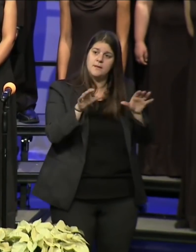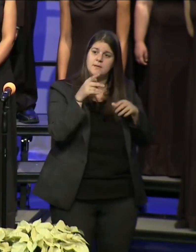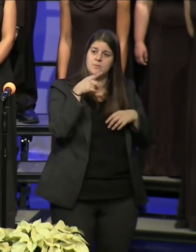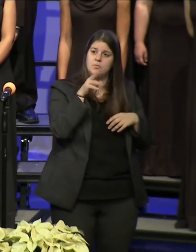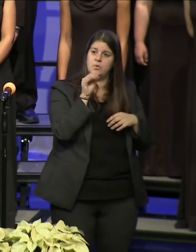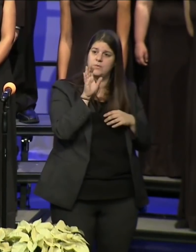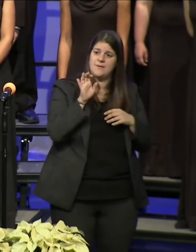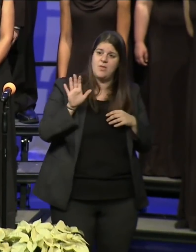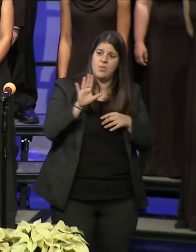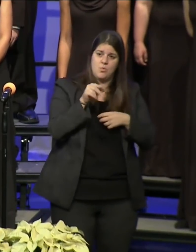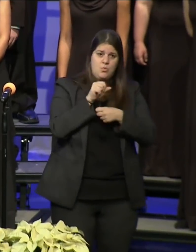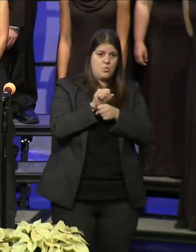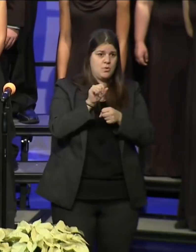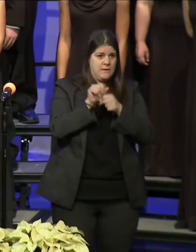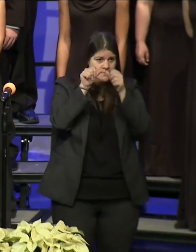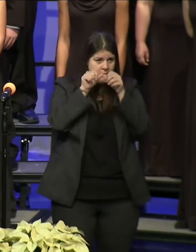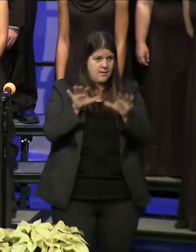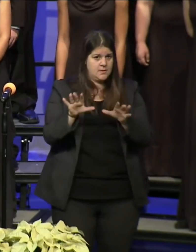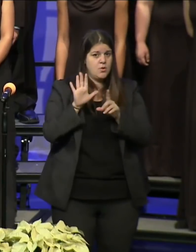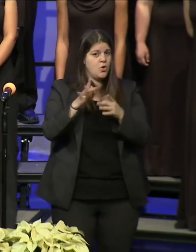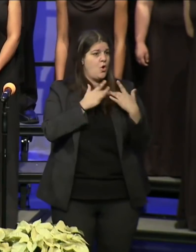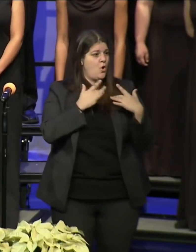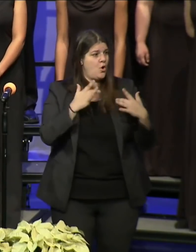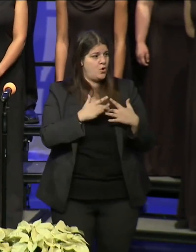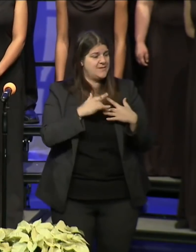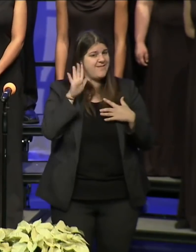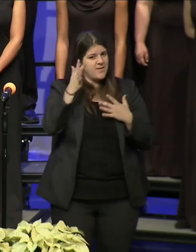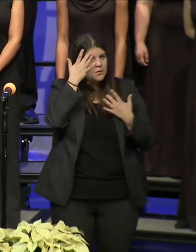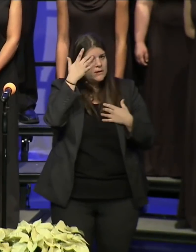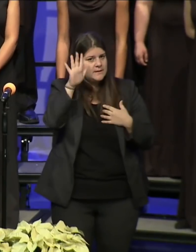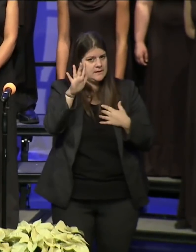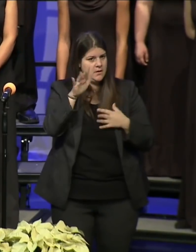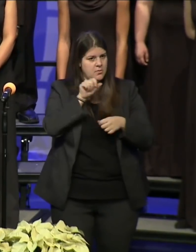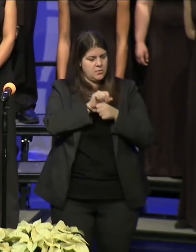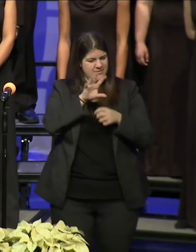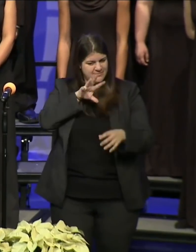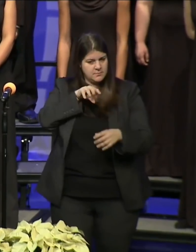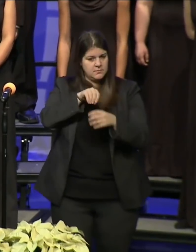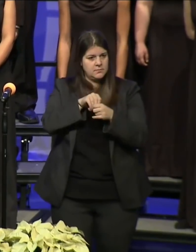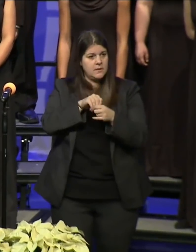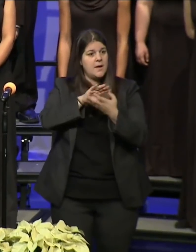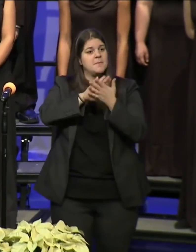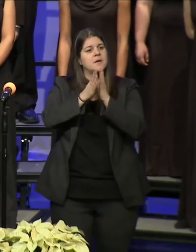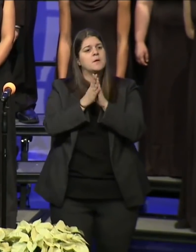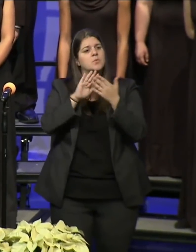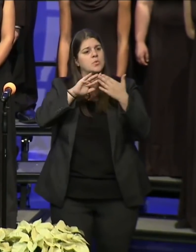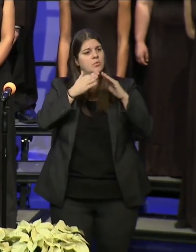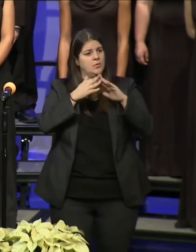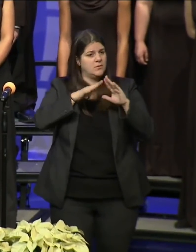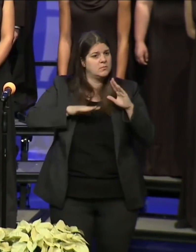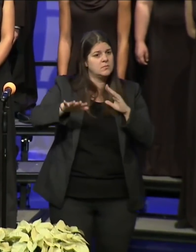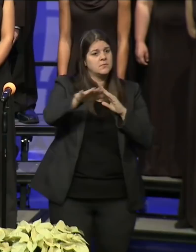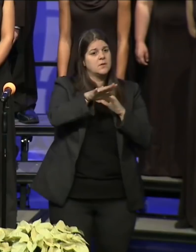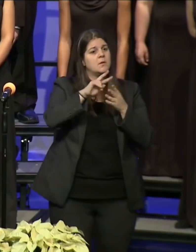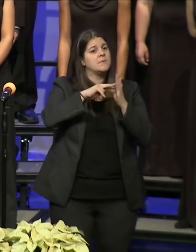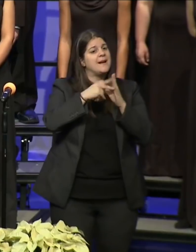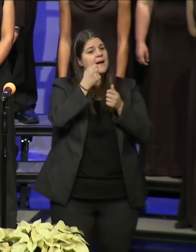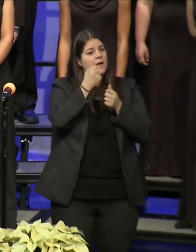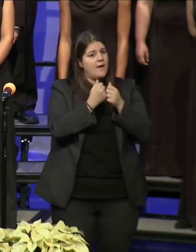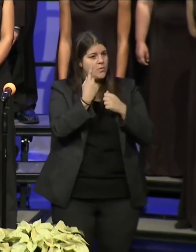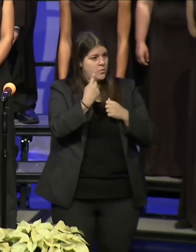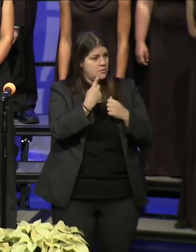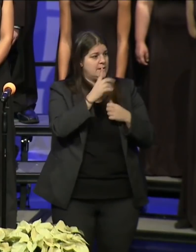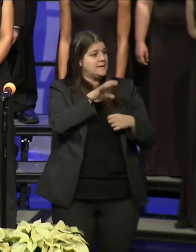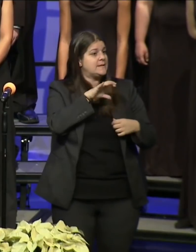the work of their hands, their hearts, and their intellects yields a community in which every person,